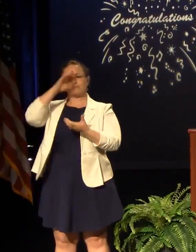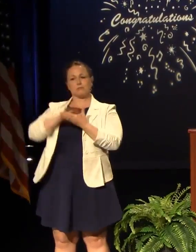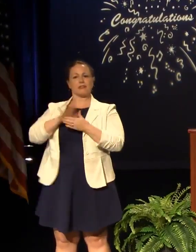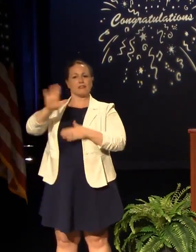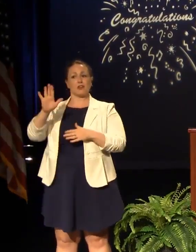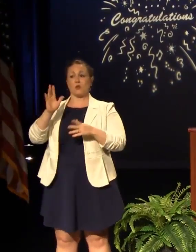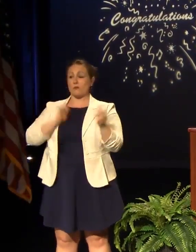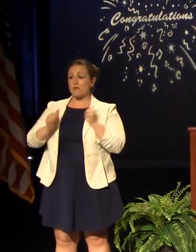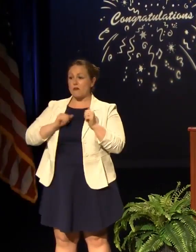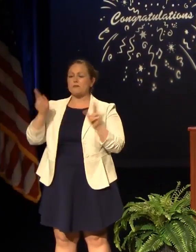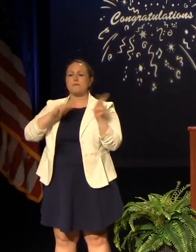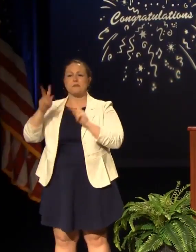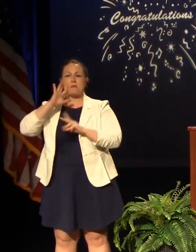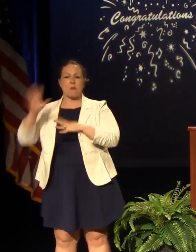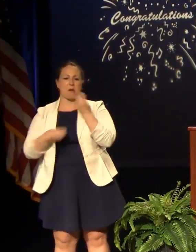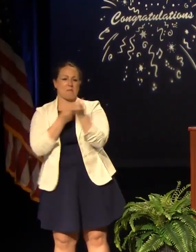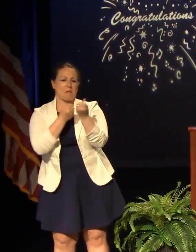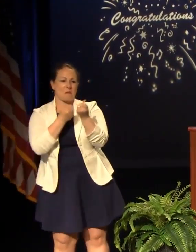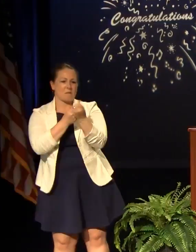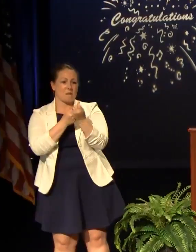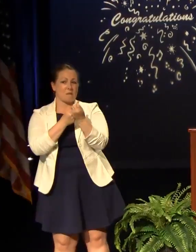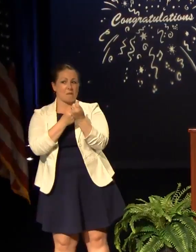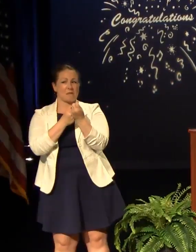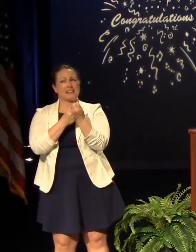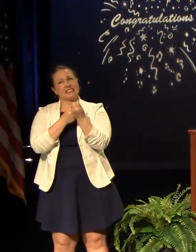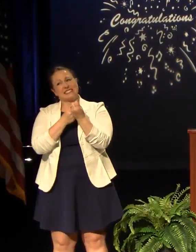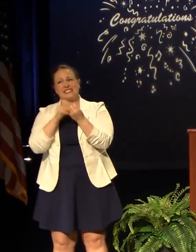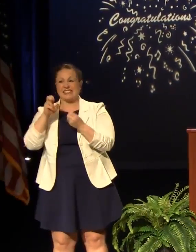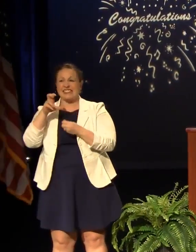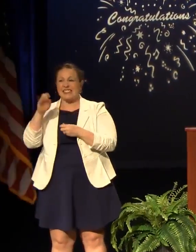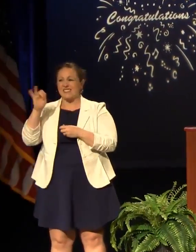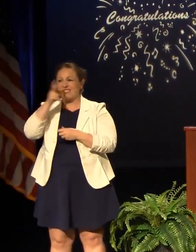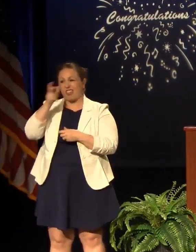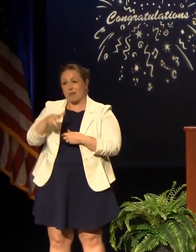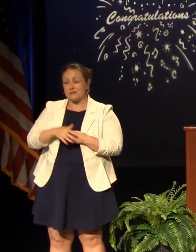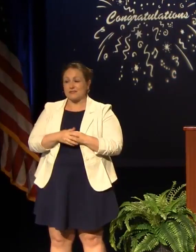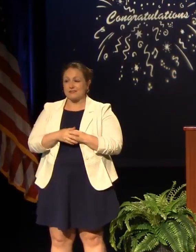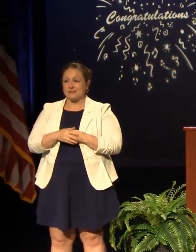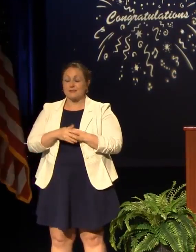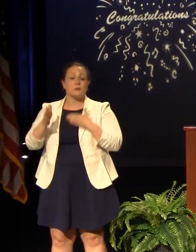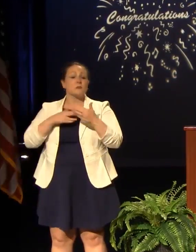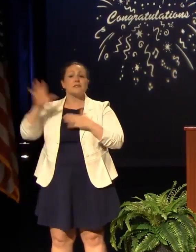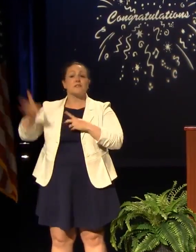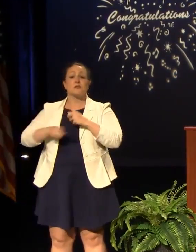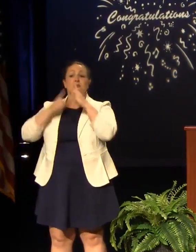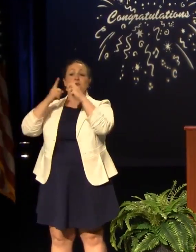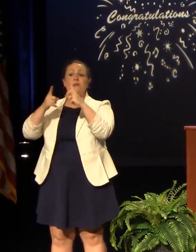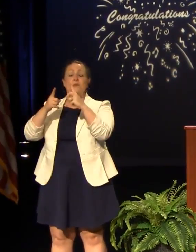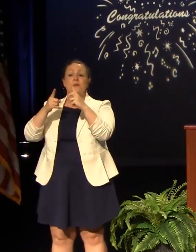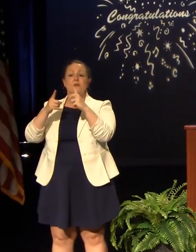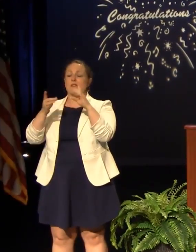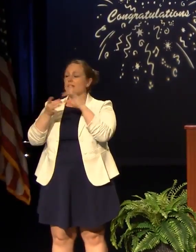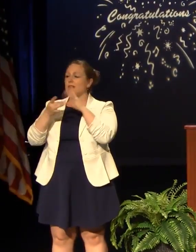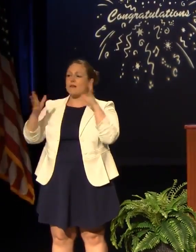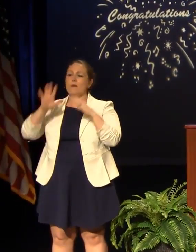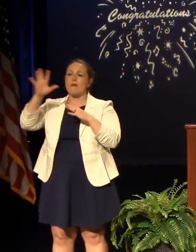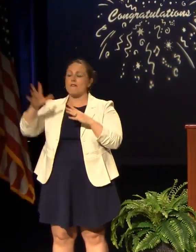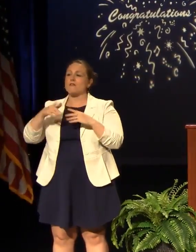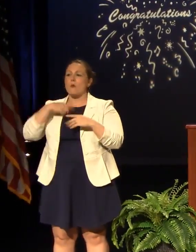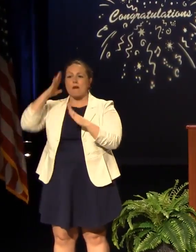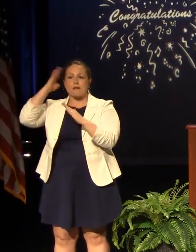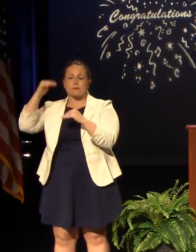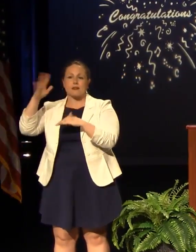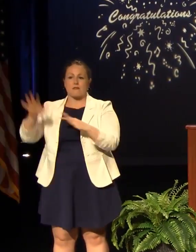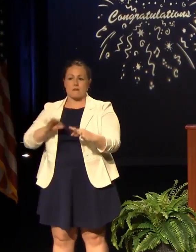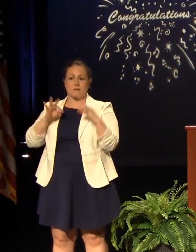you, even if you happen to fail at the attempt. Whatever you want to pursue, let go of your expectations of perfection.